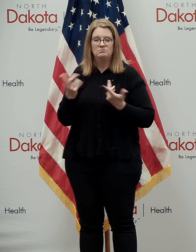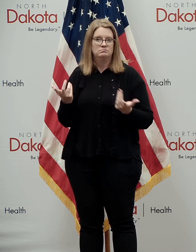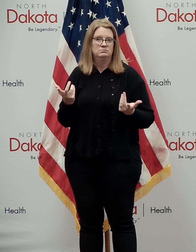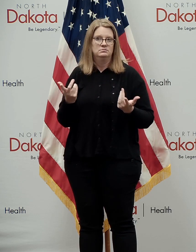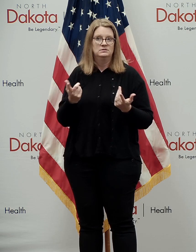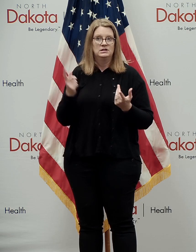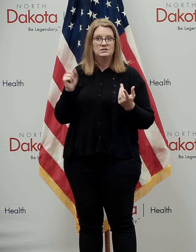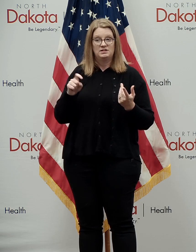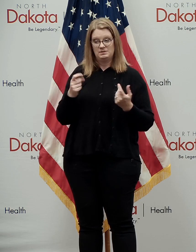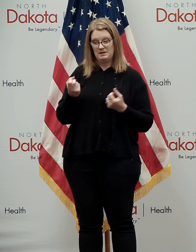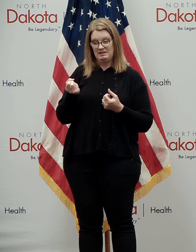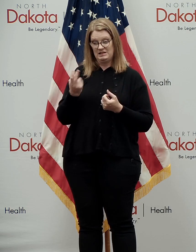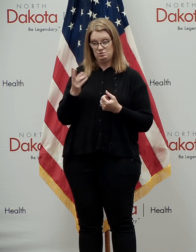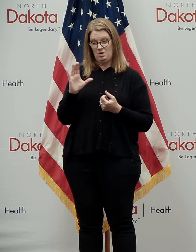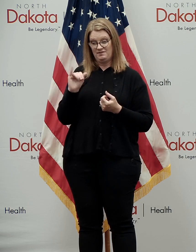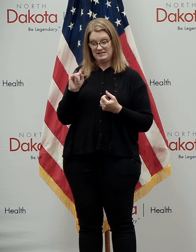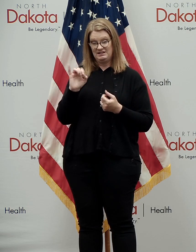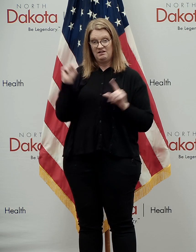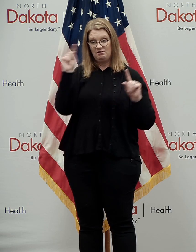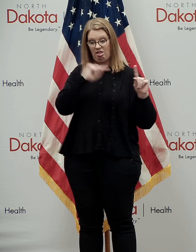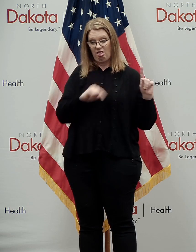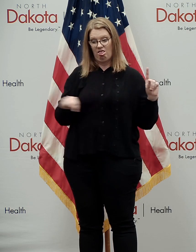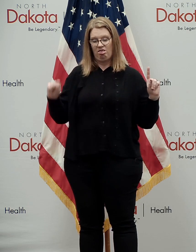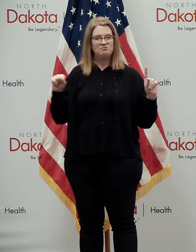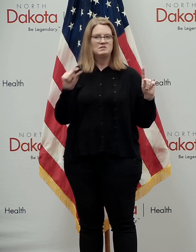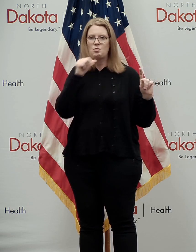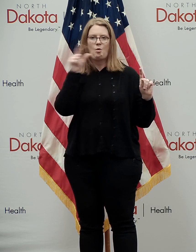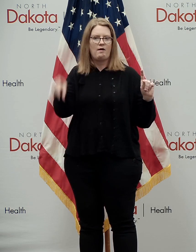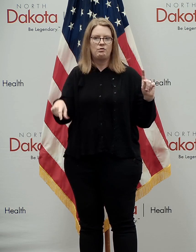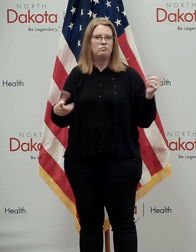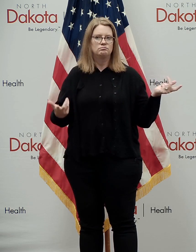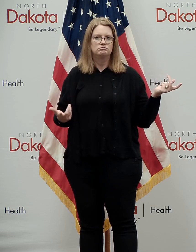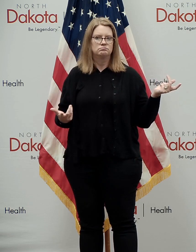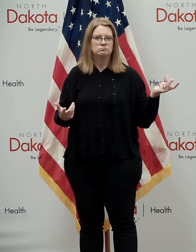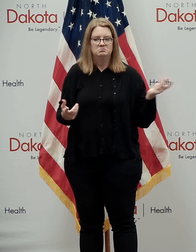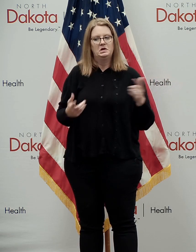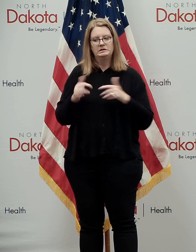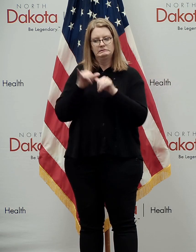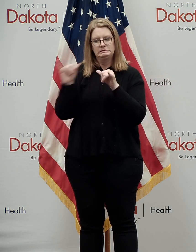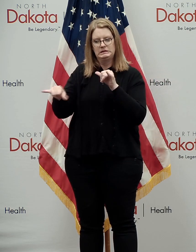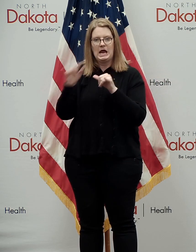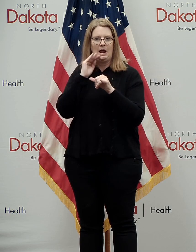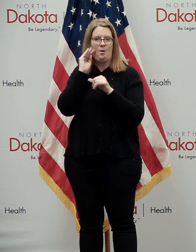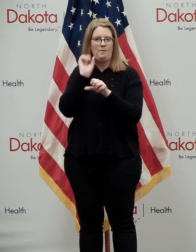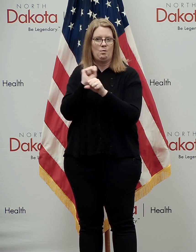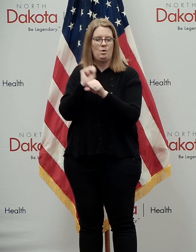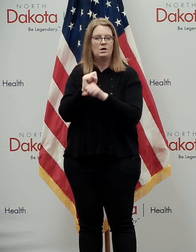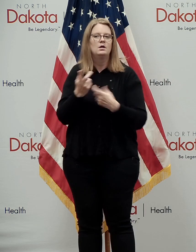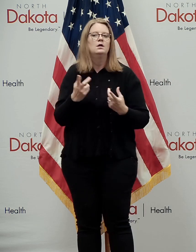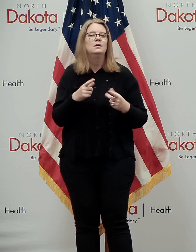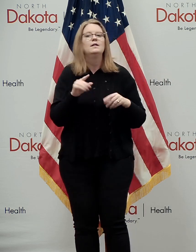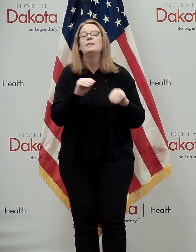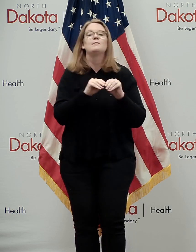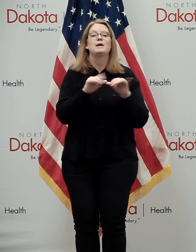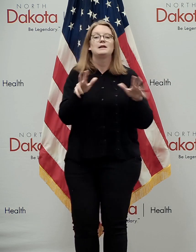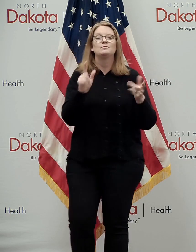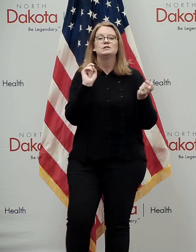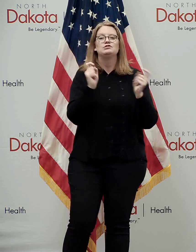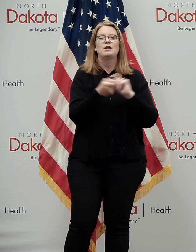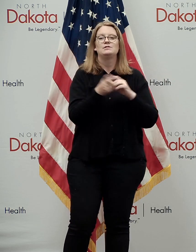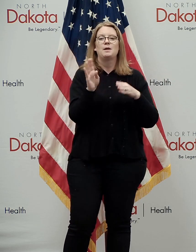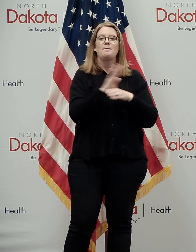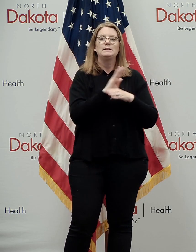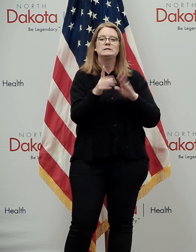these 12 cities around the world anymore. You can be anywhere. So I think there will be some, we talked about how the pandemic will change business